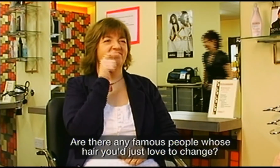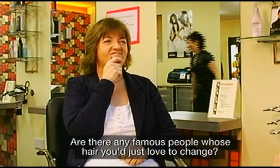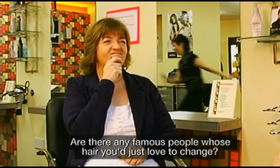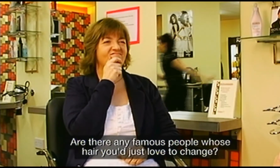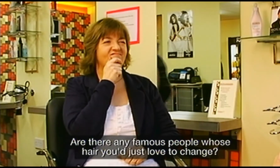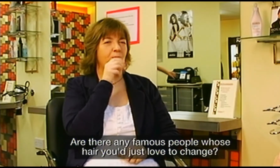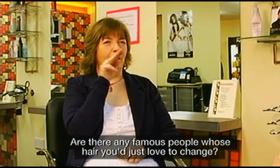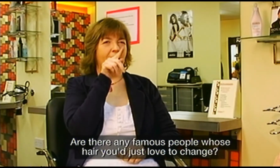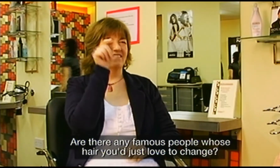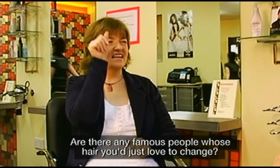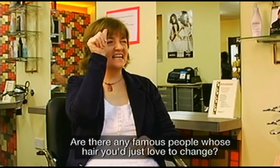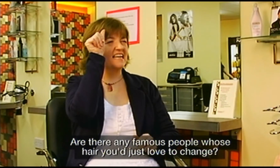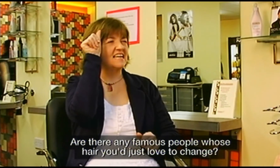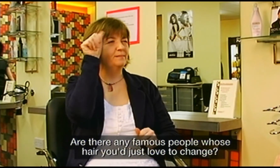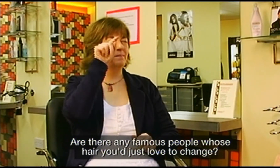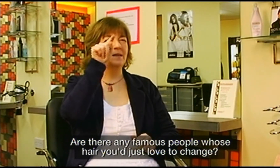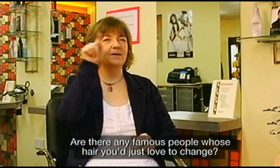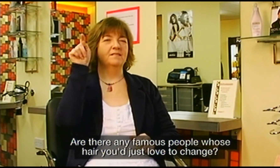Are there any famous people whose